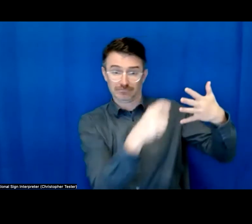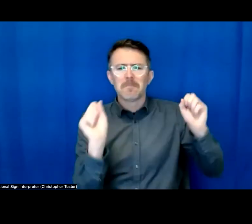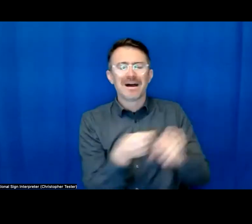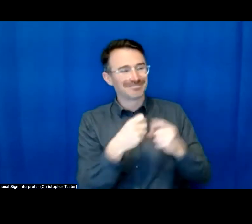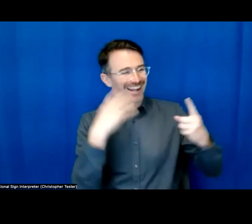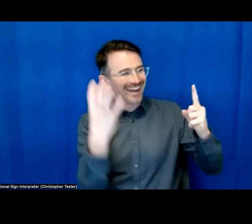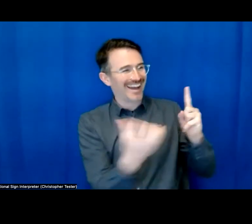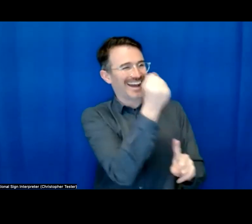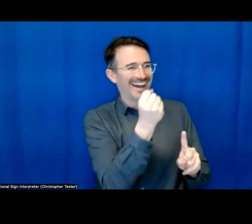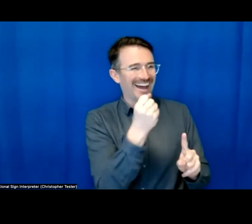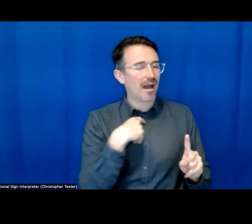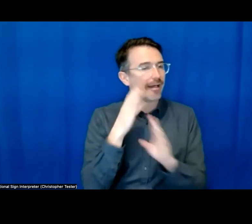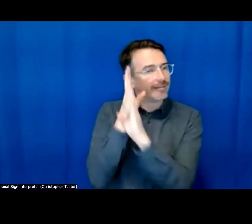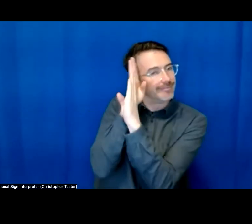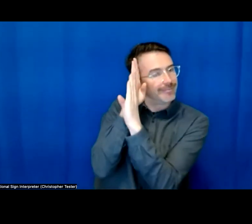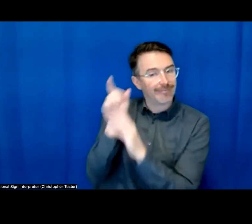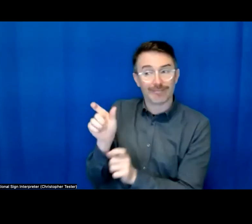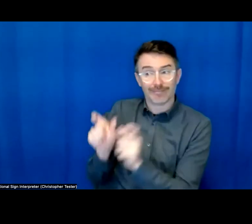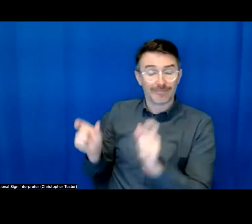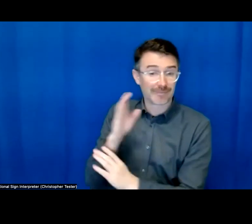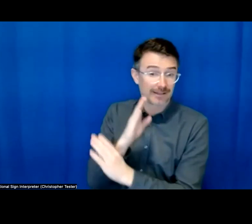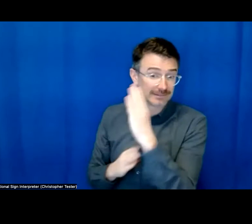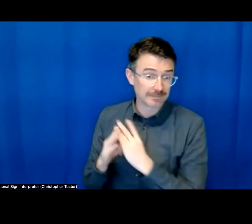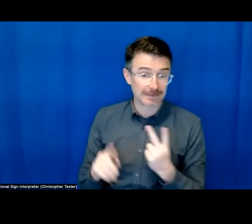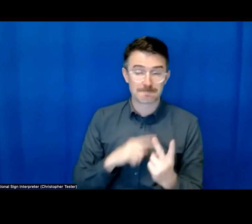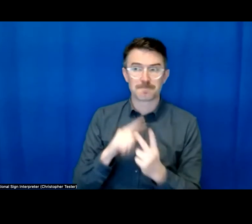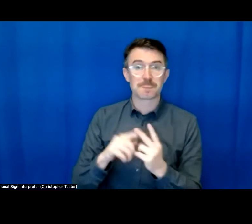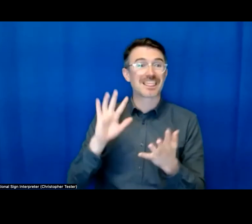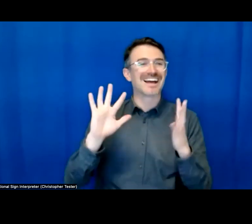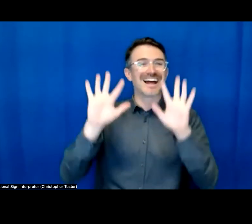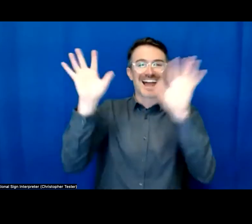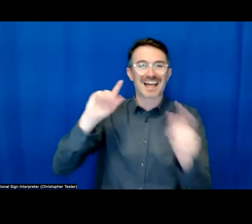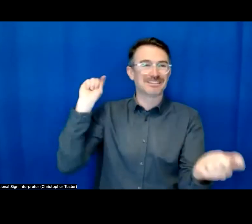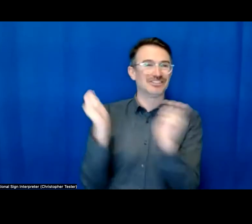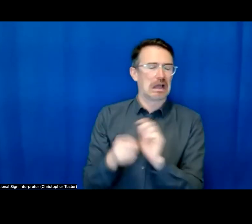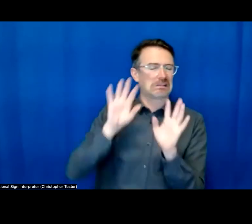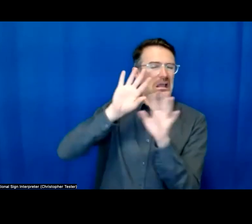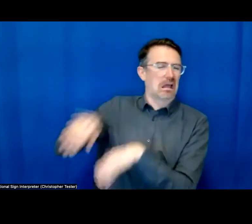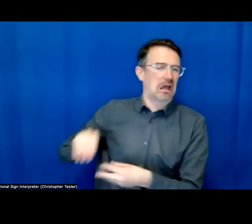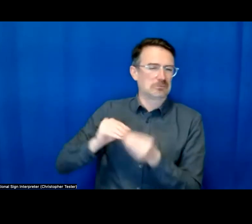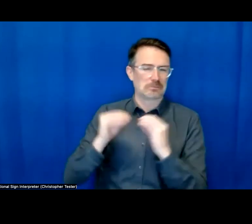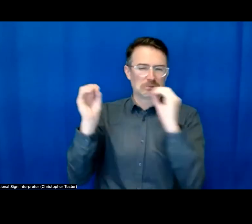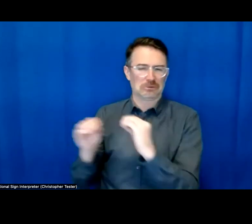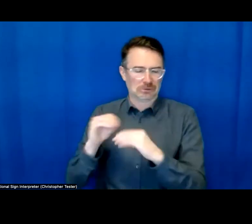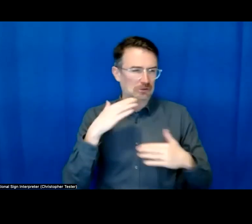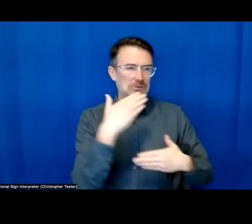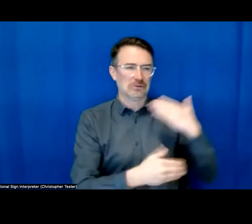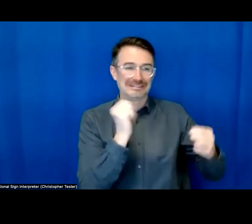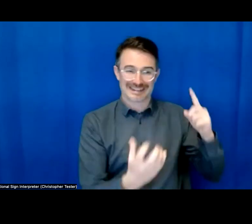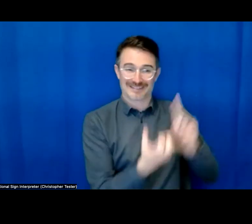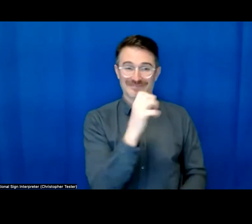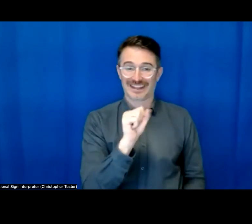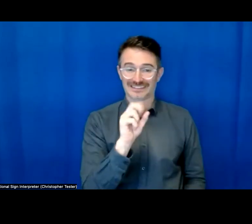all. So this is a key priority for the Government of Canada, which aims to achieve net zero emissions